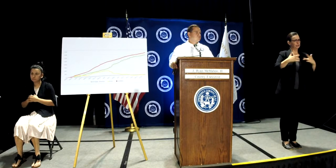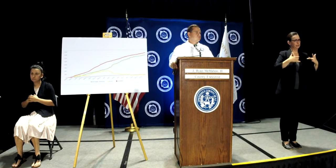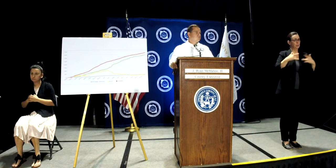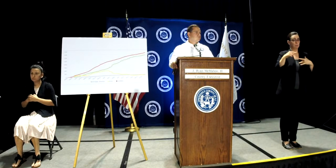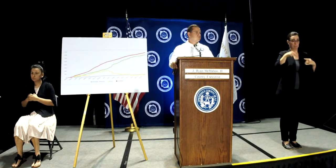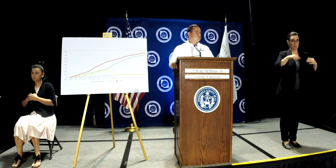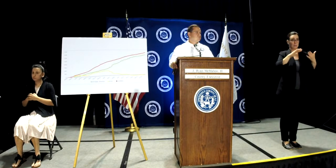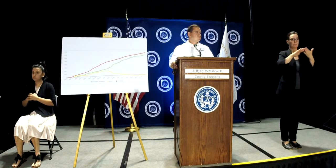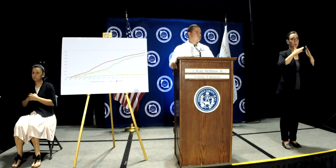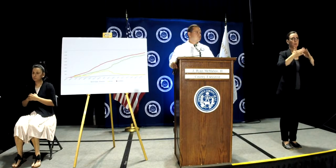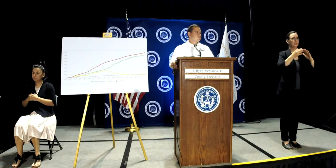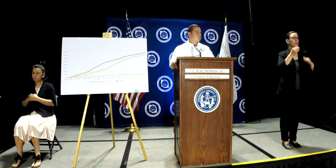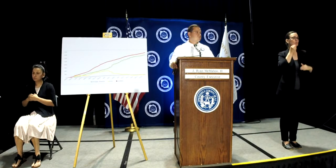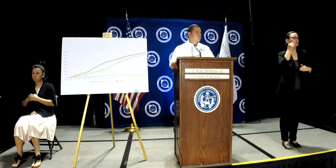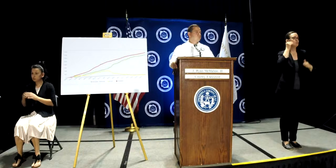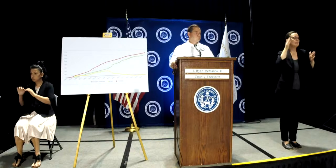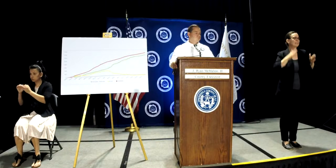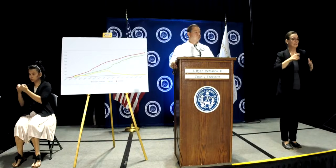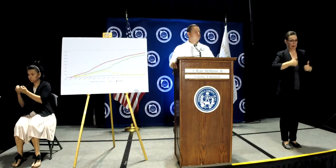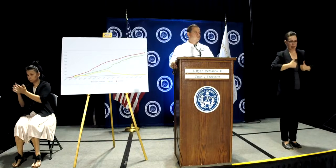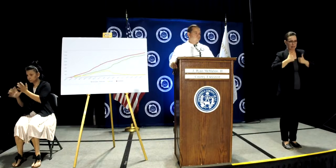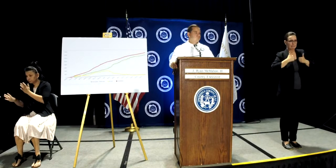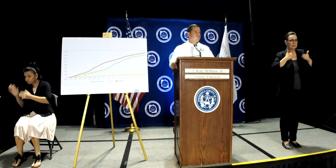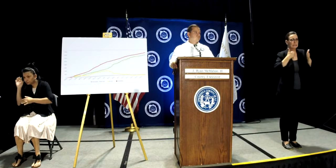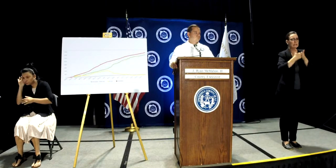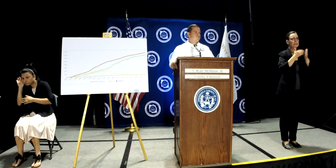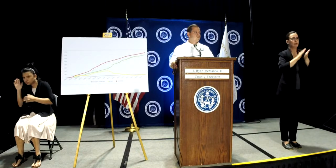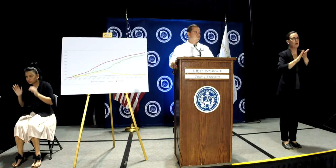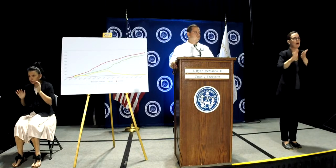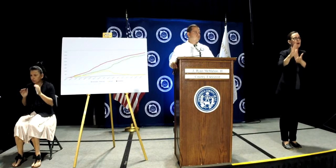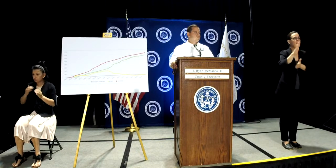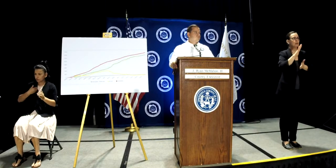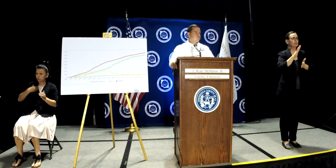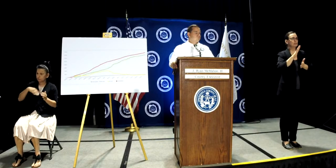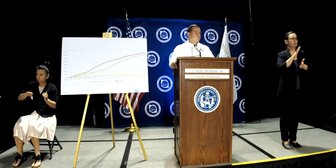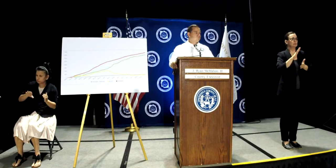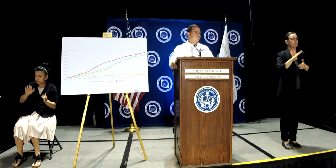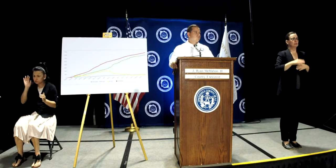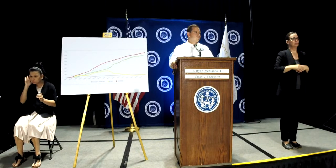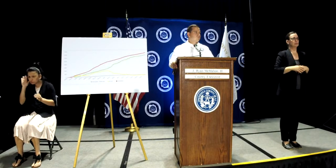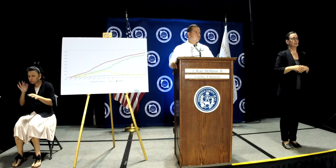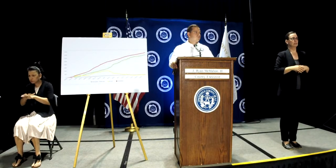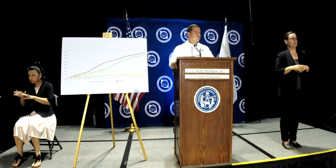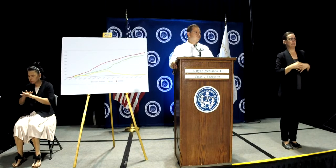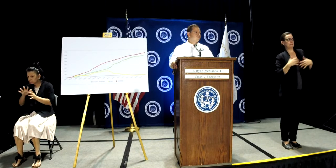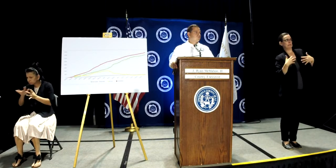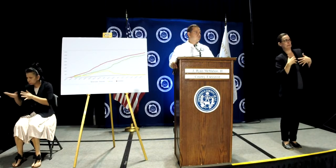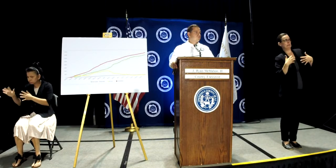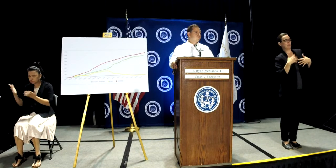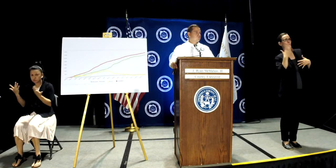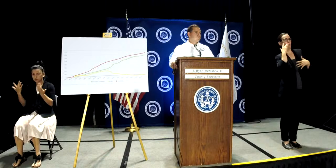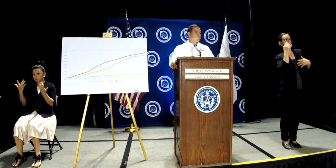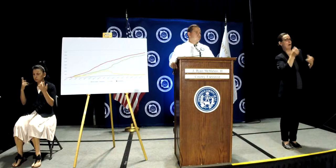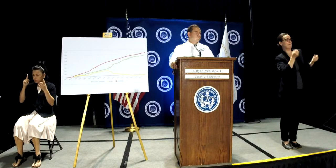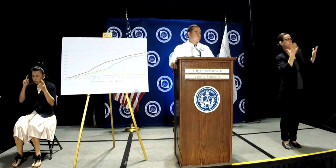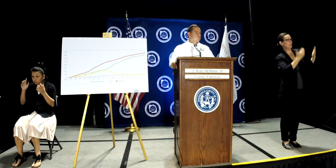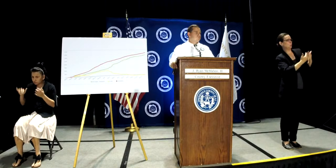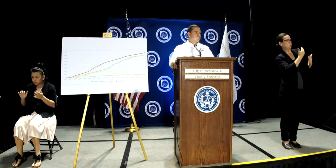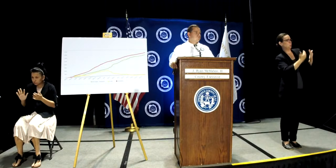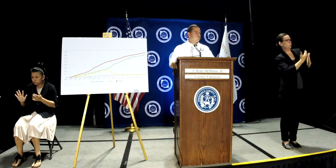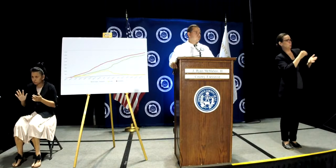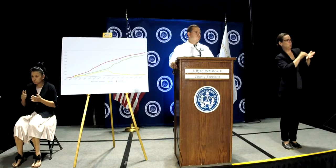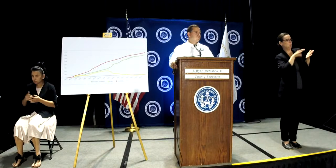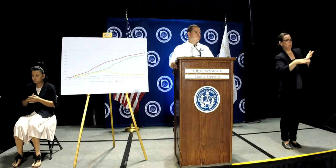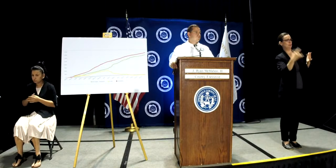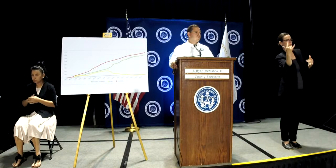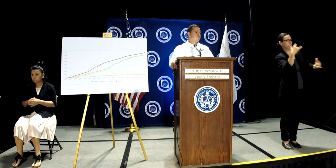the colleges because kids come from everywhere and because they're kids. What would be a trigger